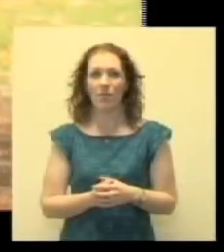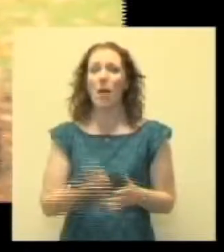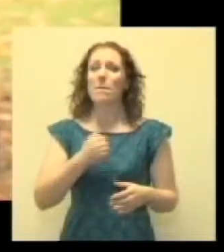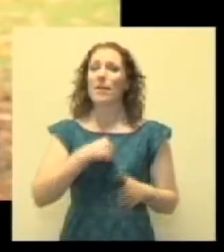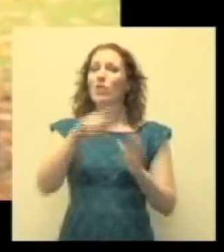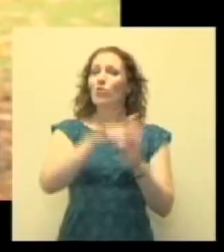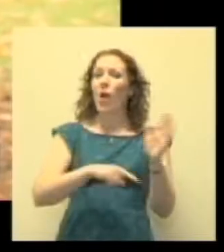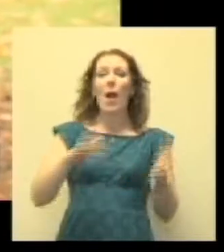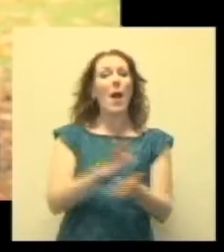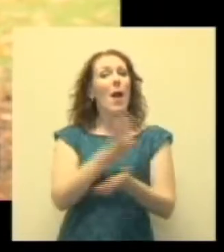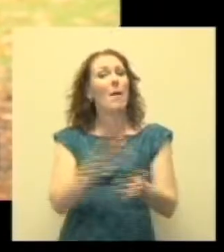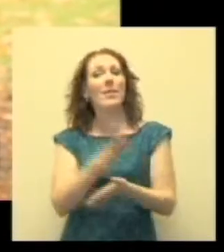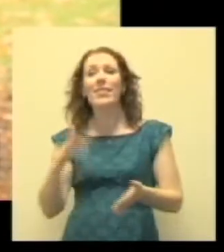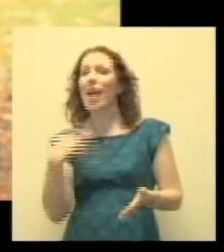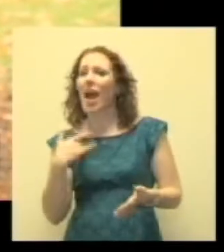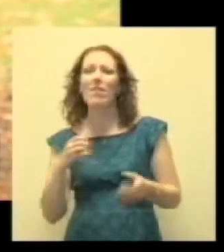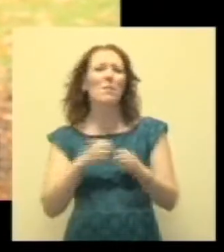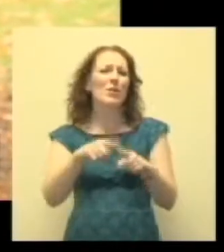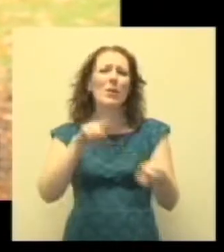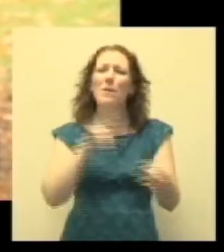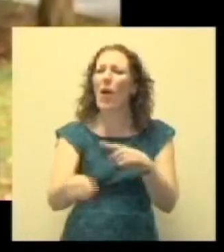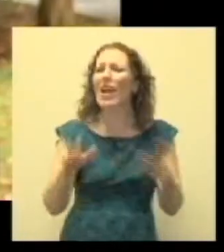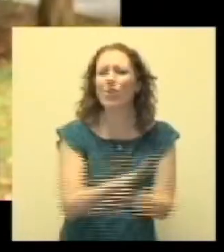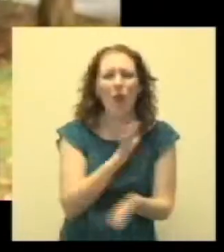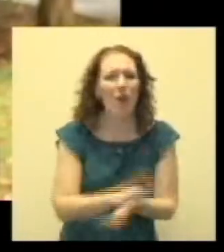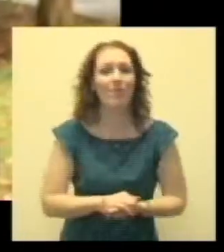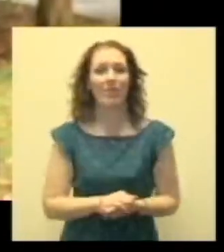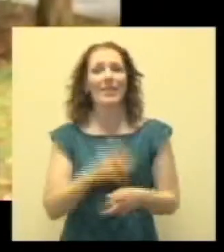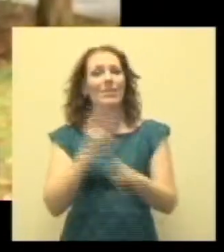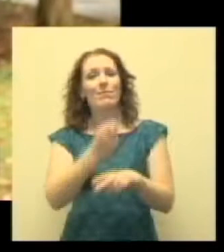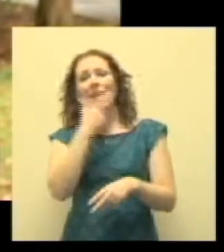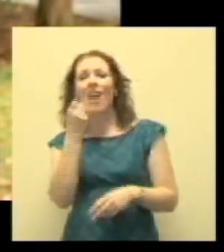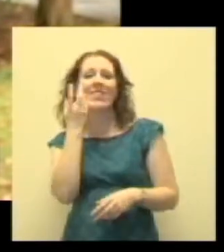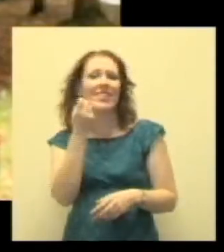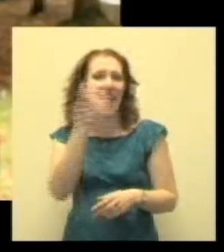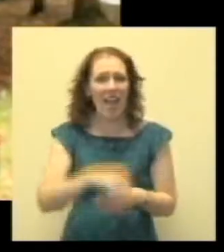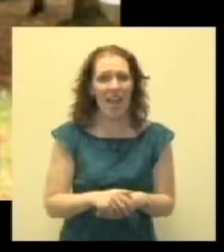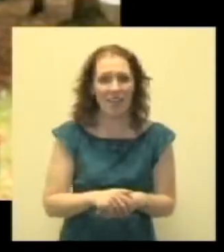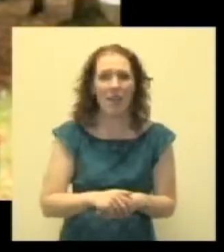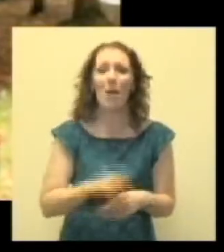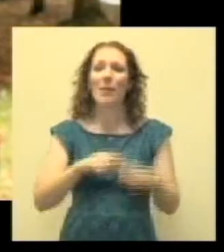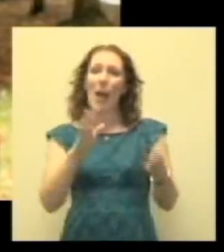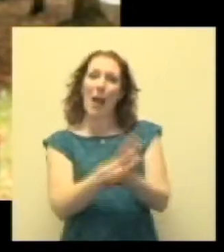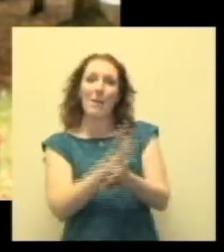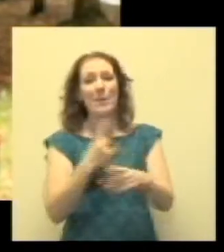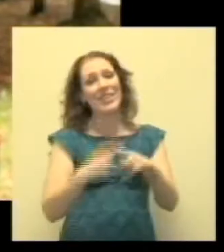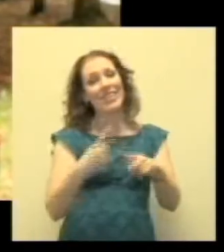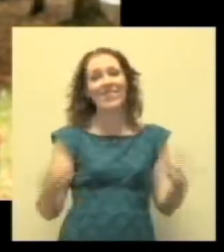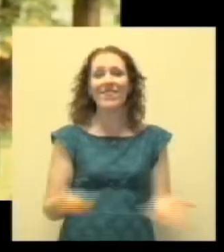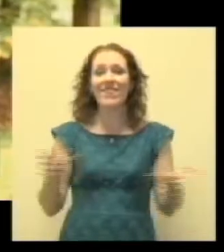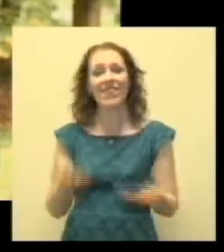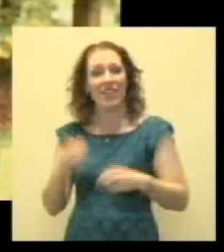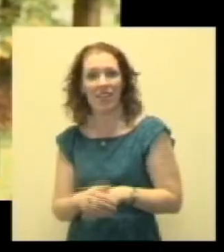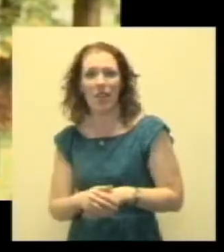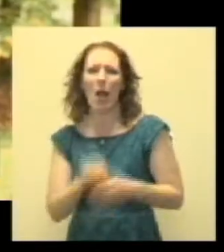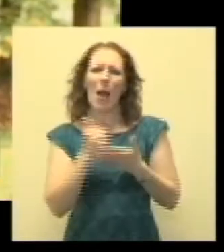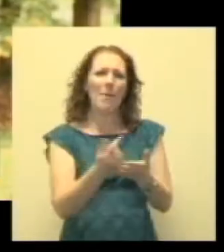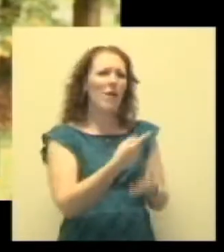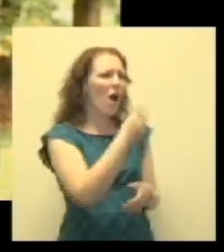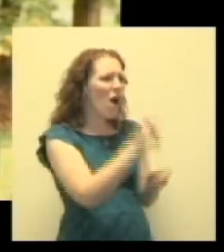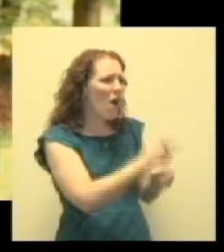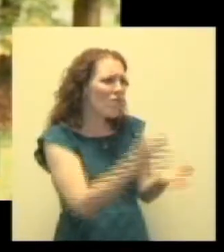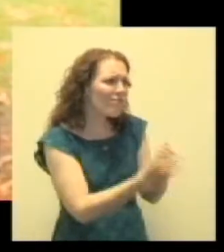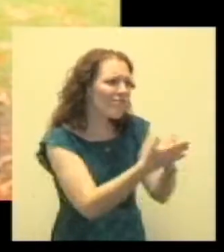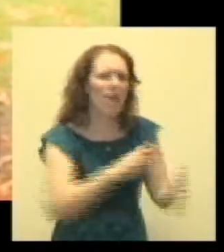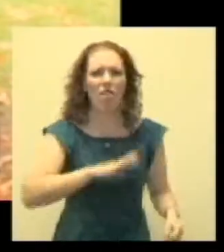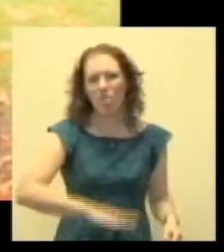My one move for a happy life is to do the things you enjoy. Keep smiling every day. Be happy and be positive. Helping others when they're